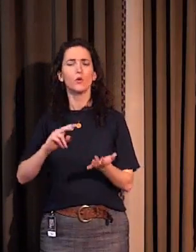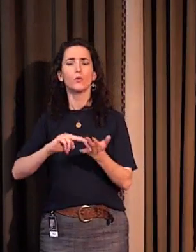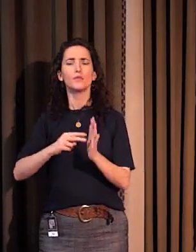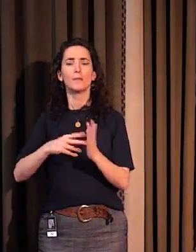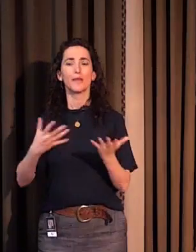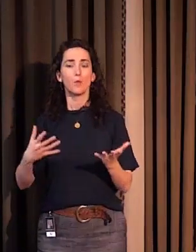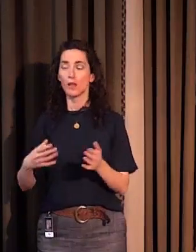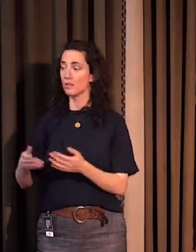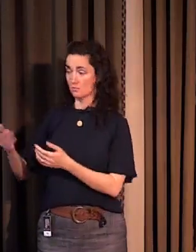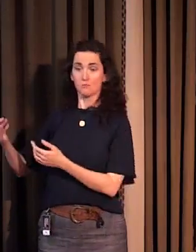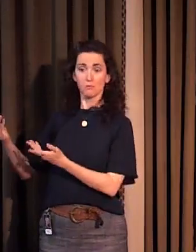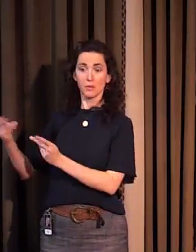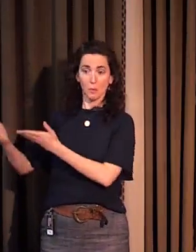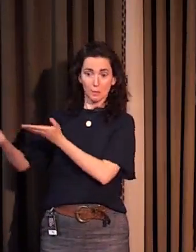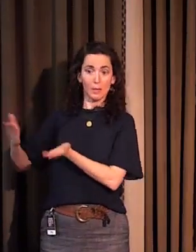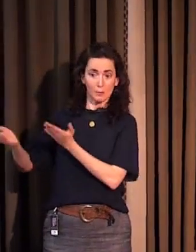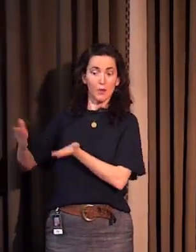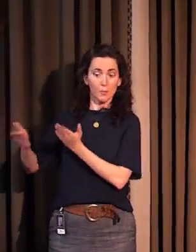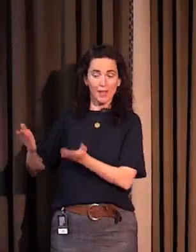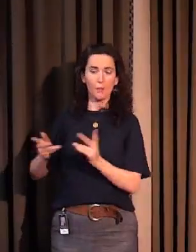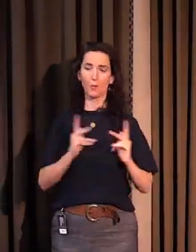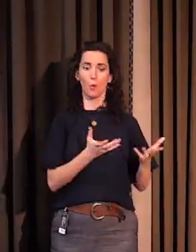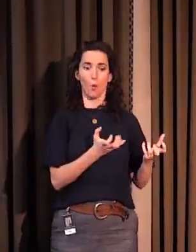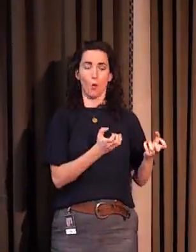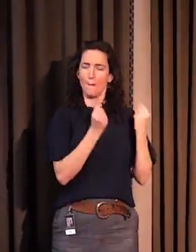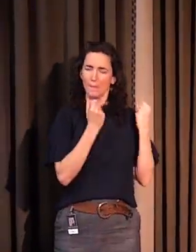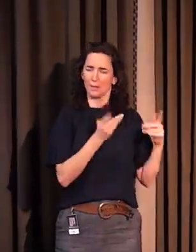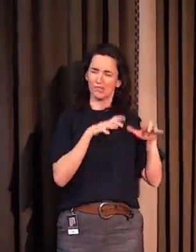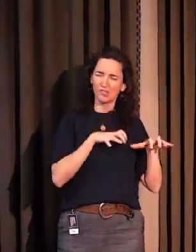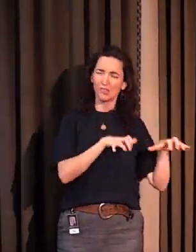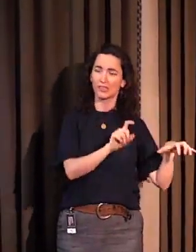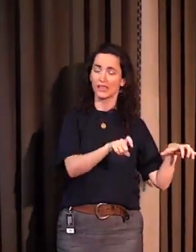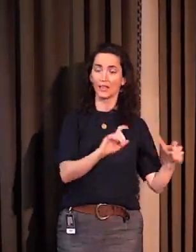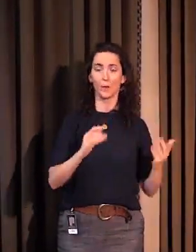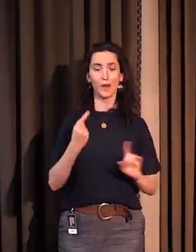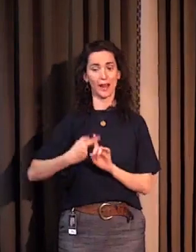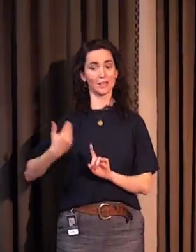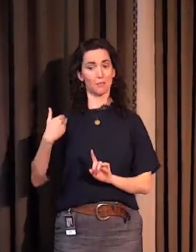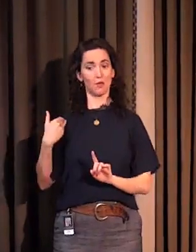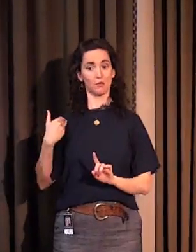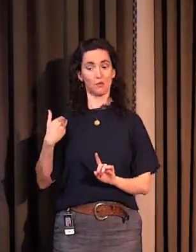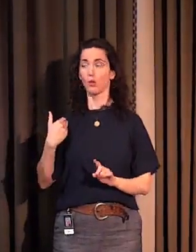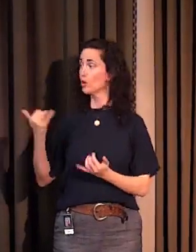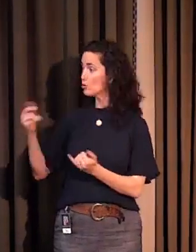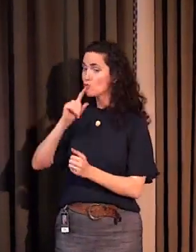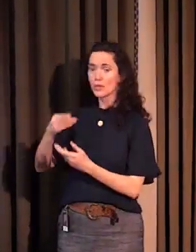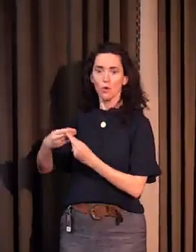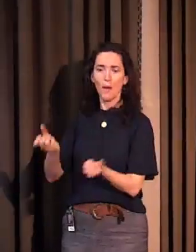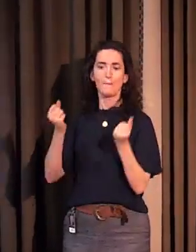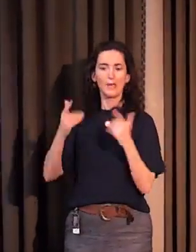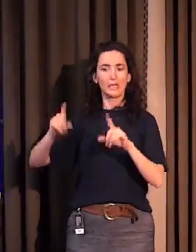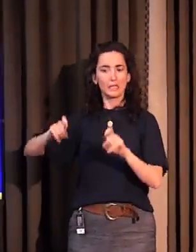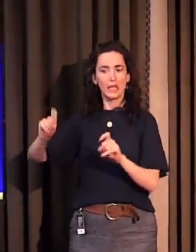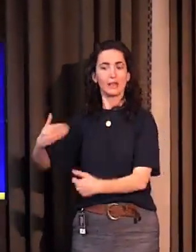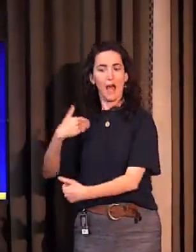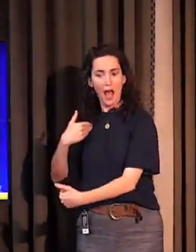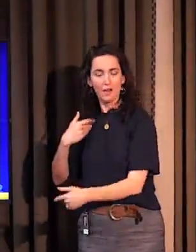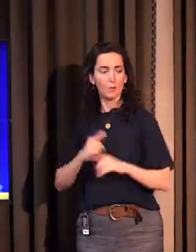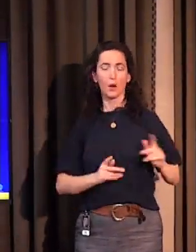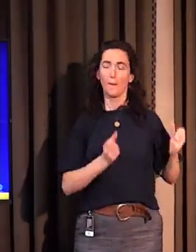meet the demand right now because the demand is much, much higher than it was a month ago. There's actually more tests out there than there were a month ago. There's